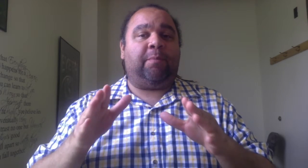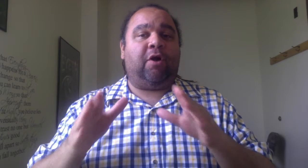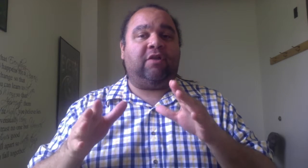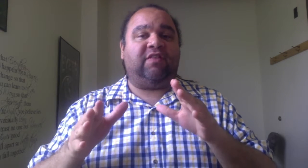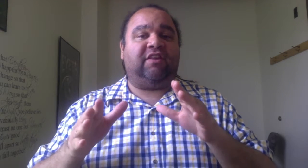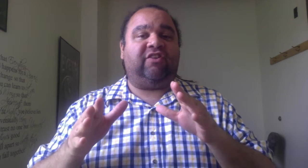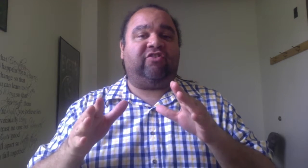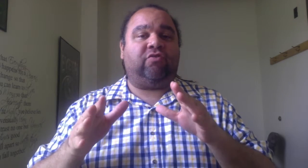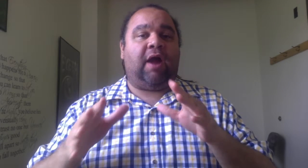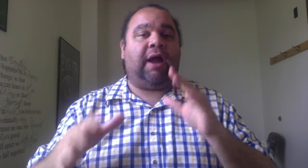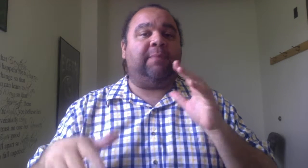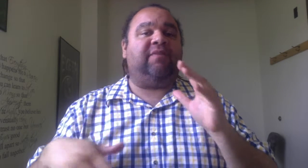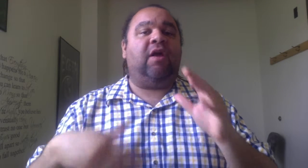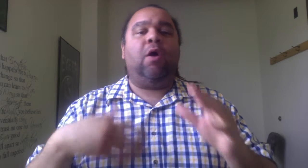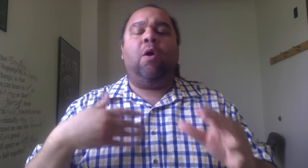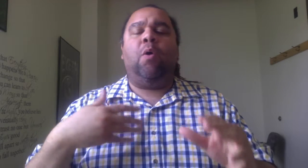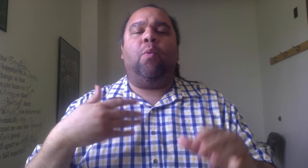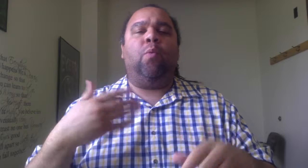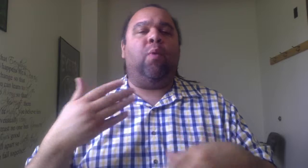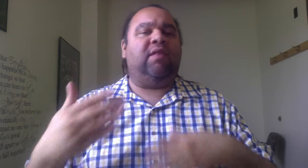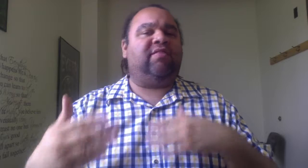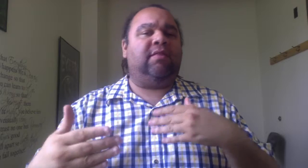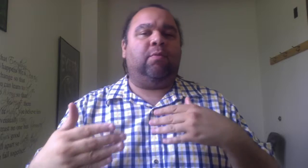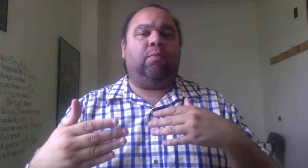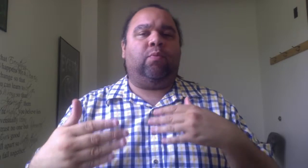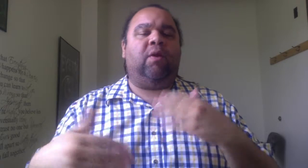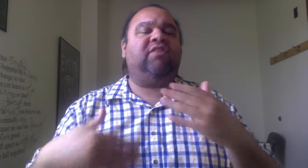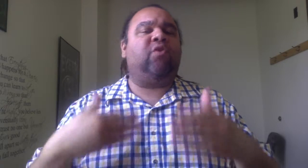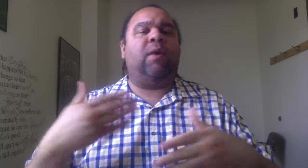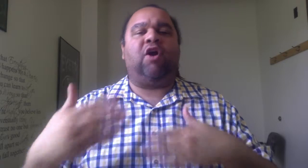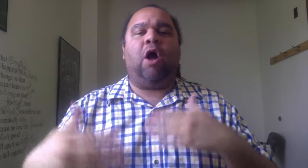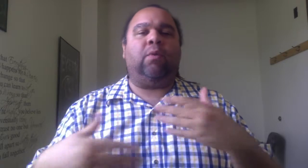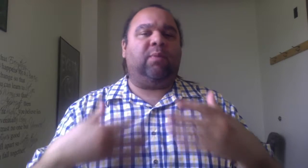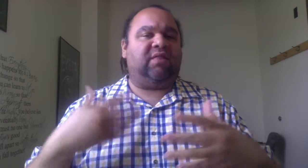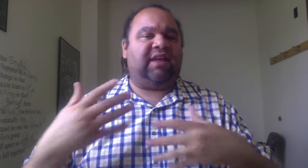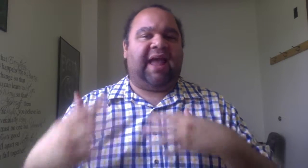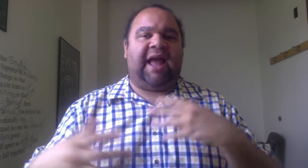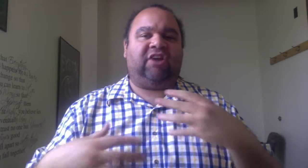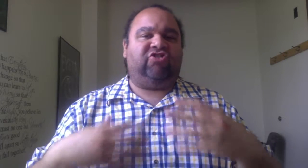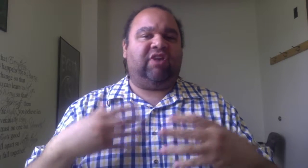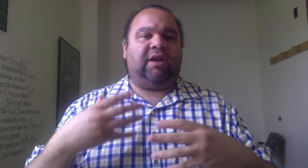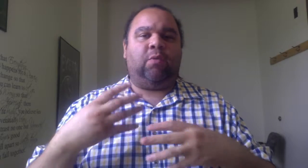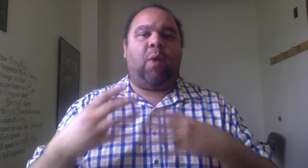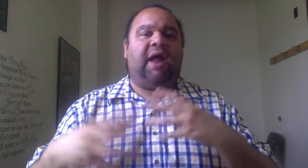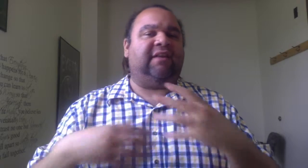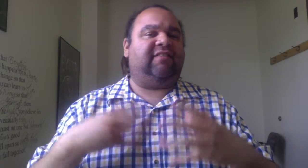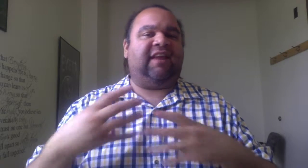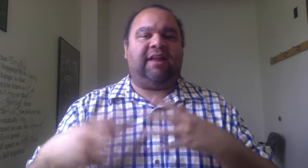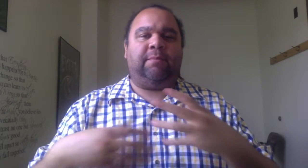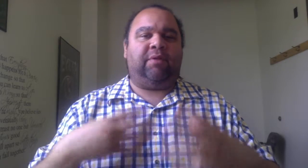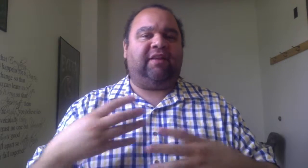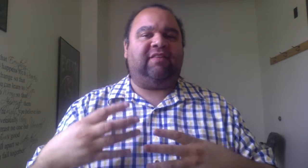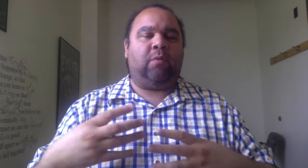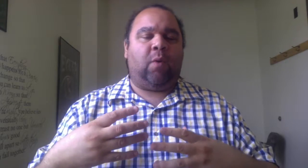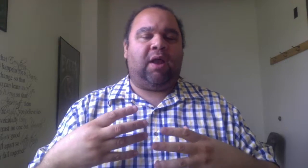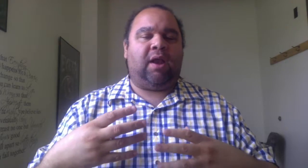part that describes what's going on with the action and why it's taking place and whatnot.